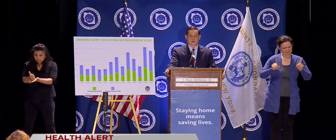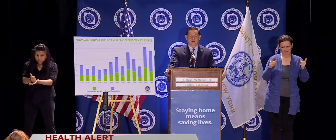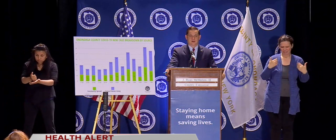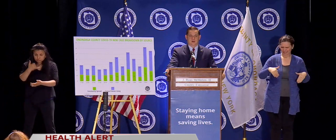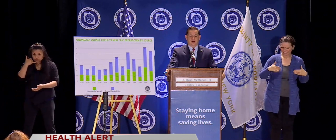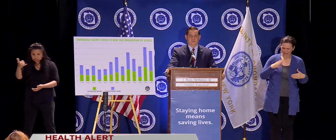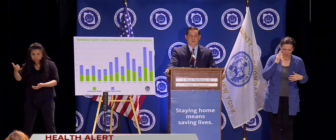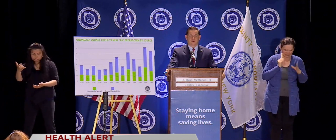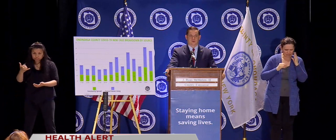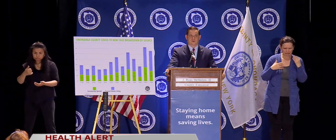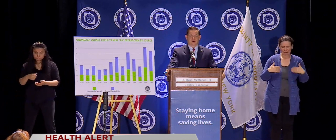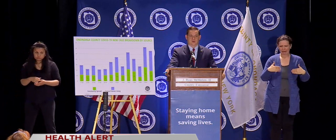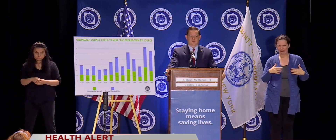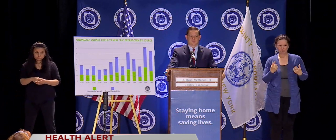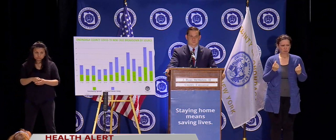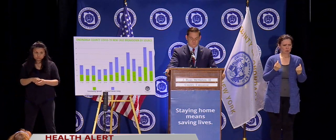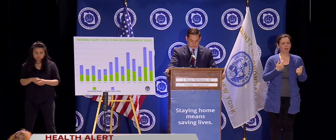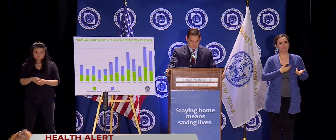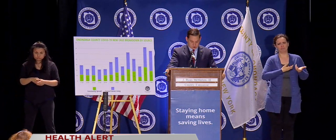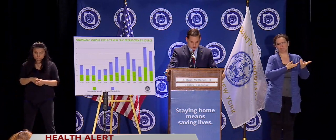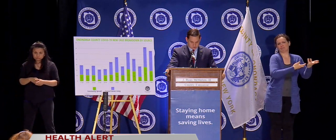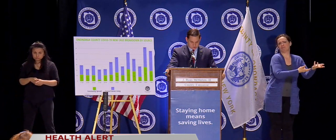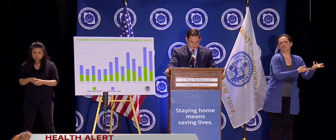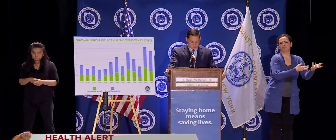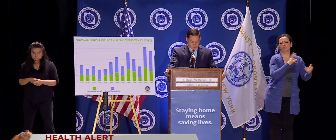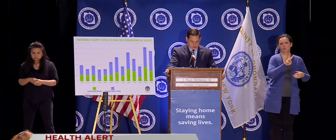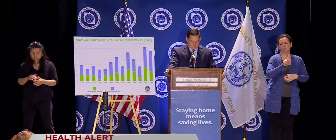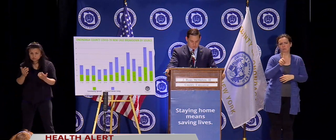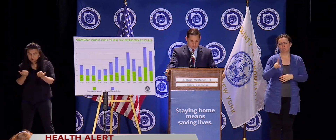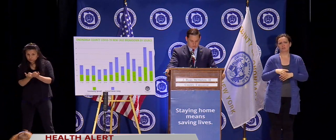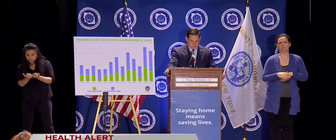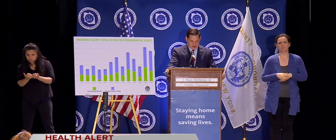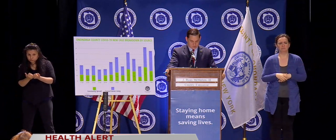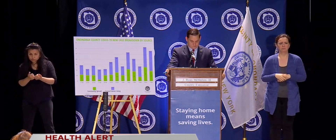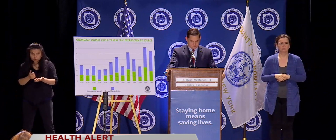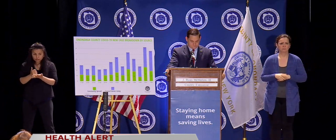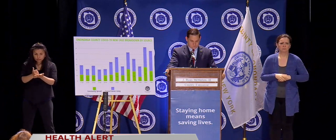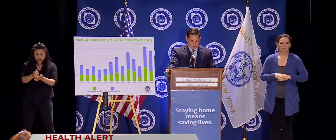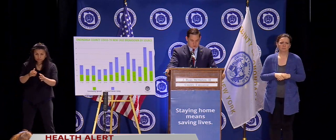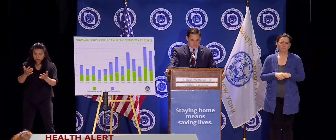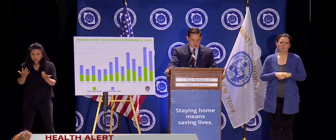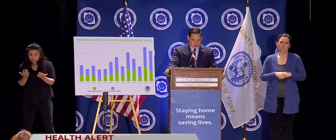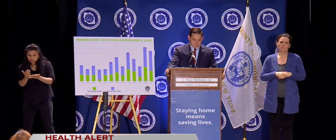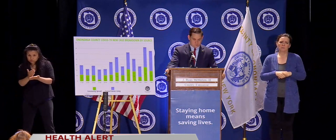help. They'll help you with referrals, strategies for you and your family.